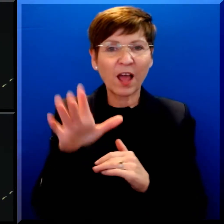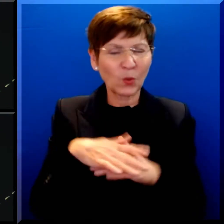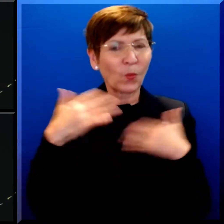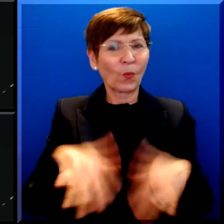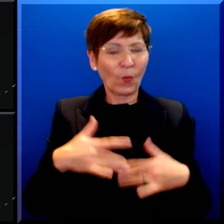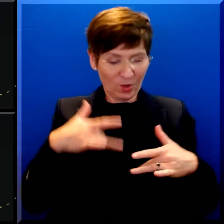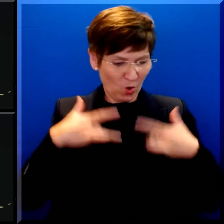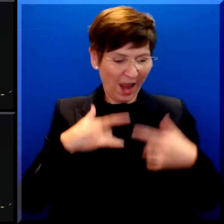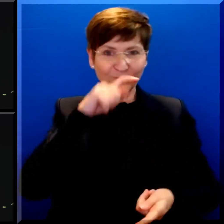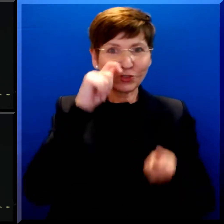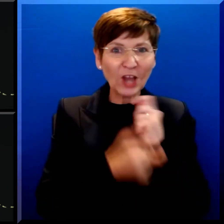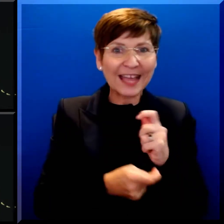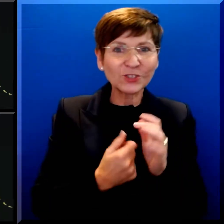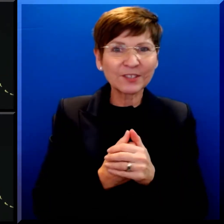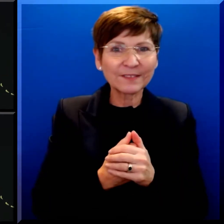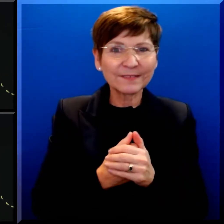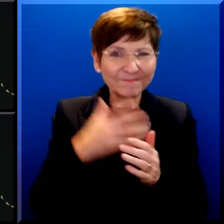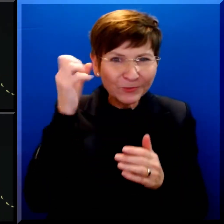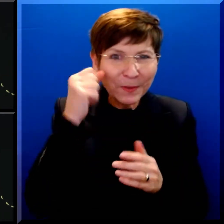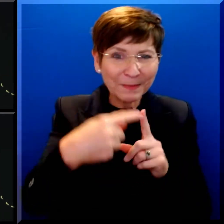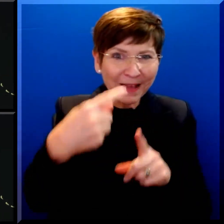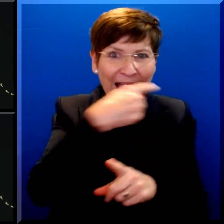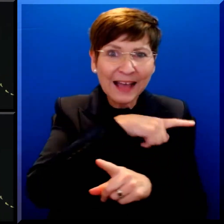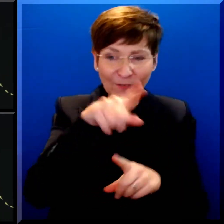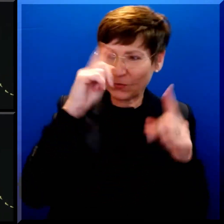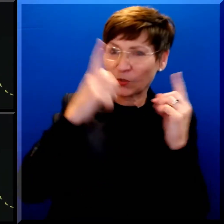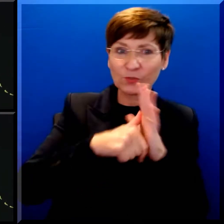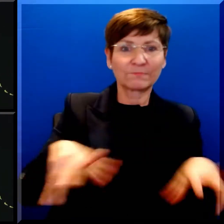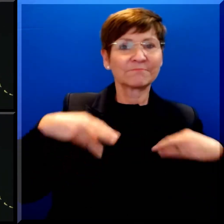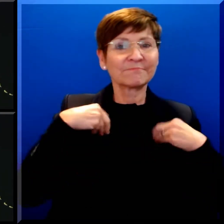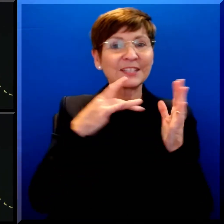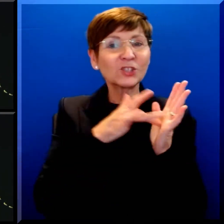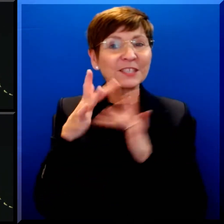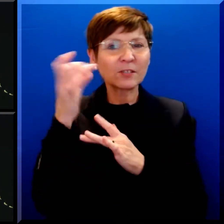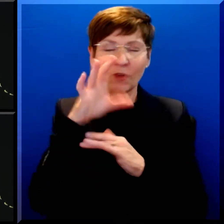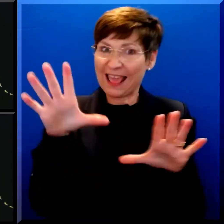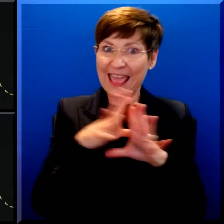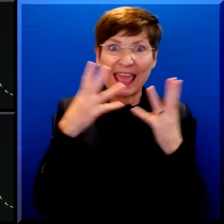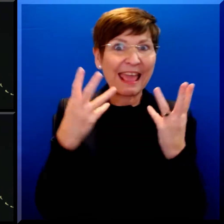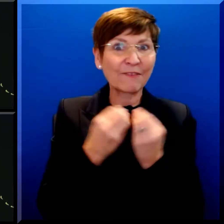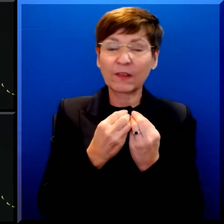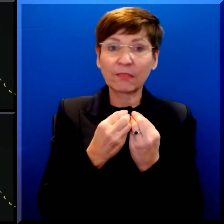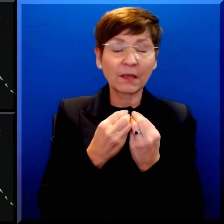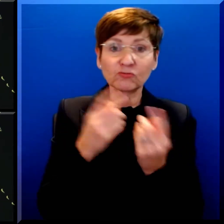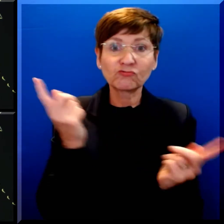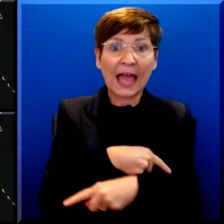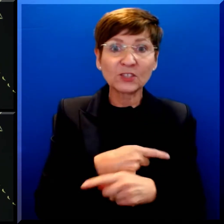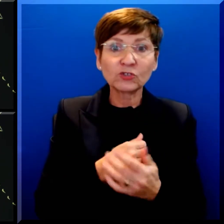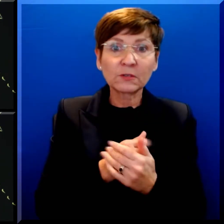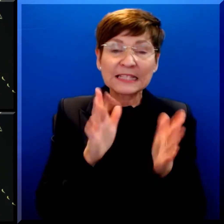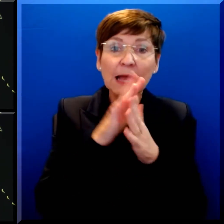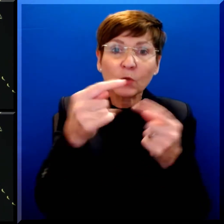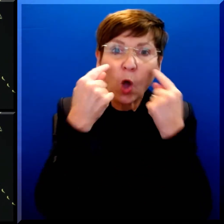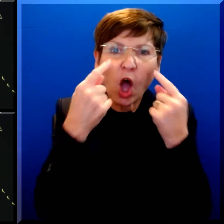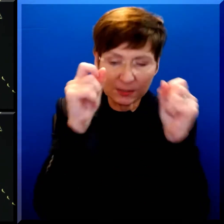people. You ever have that happen, guys, where, remember, can you remember back when you first received Christ and life, everything changed? It's like your eyes opened. You start